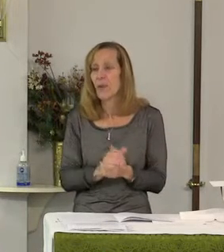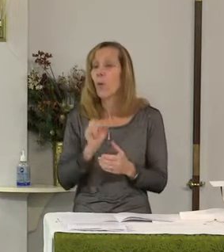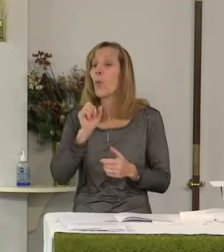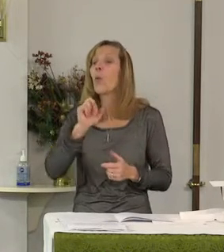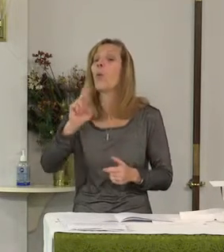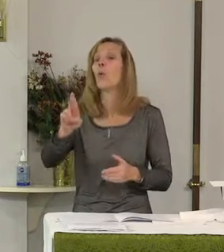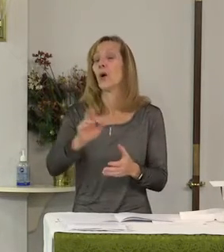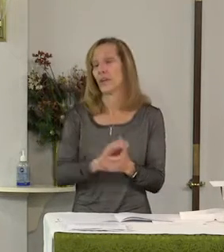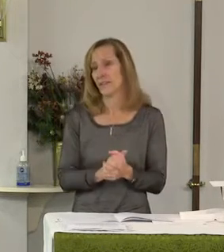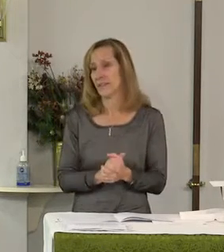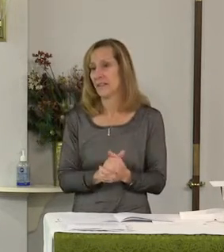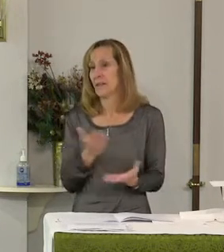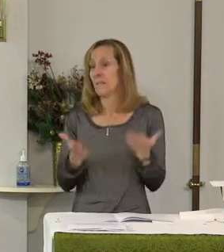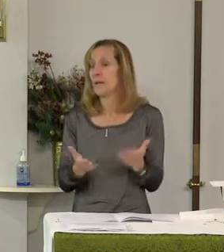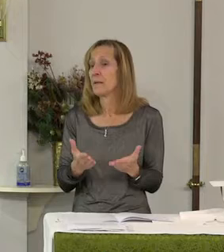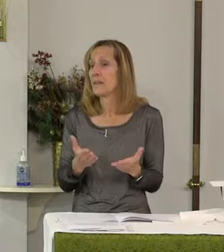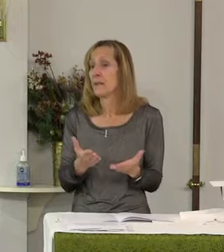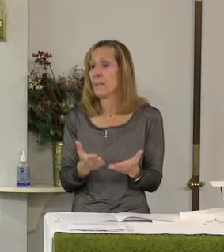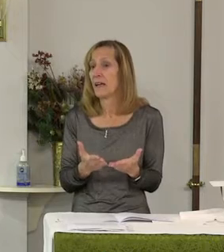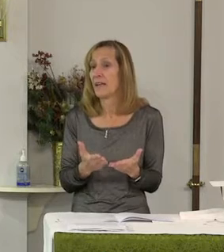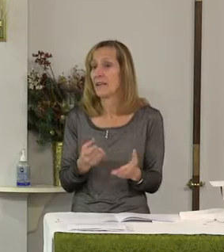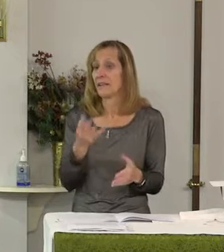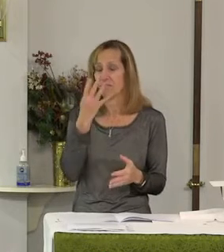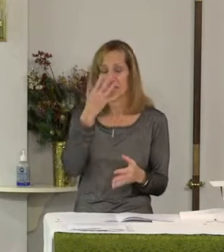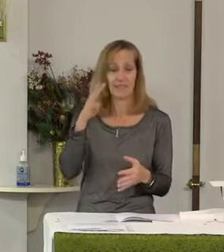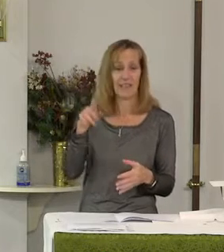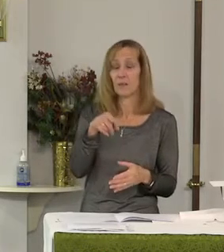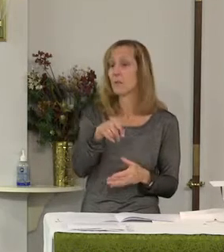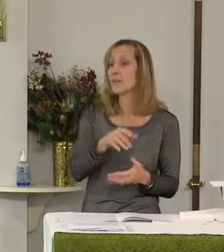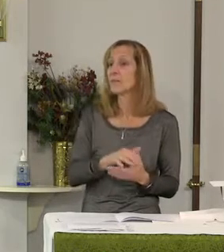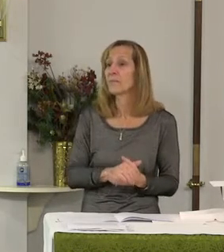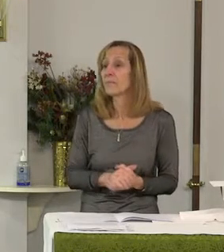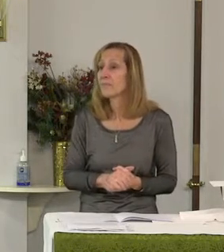Or they may simply ignore you.